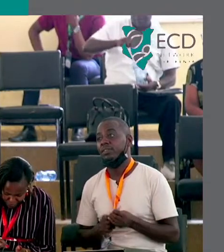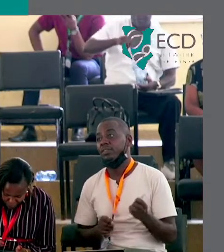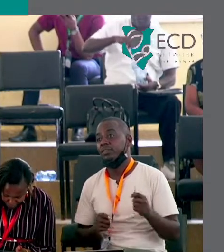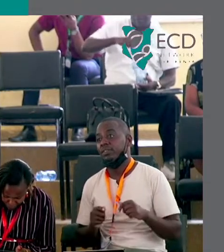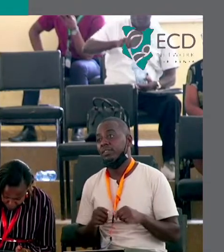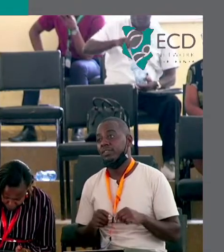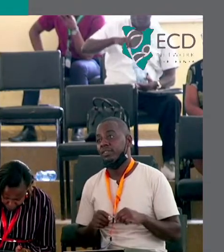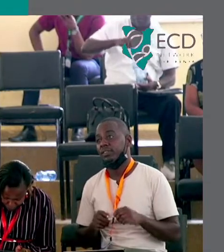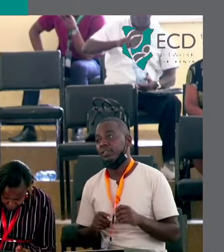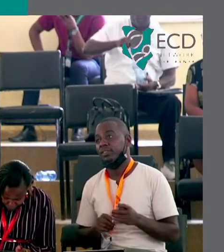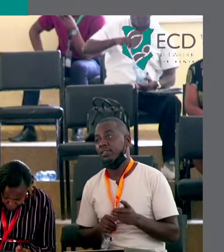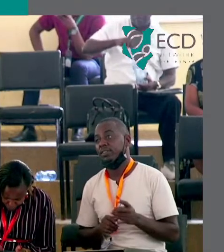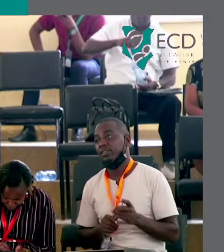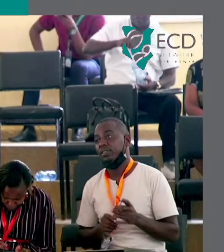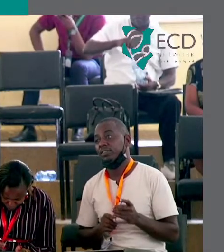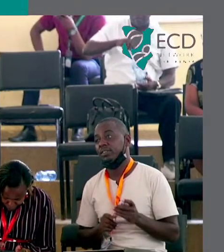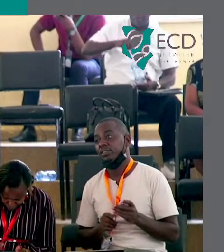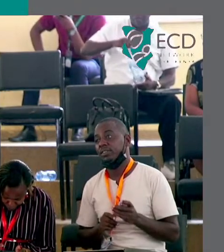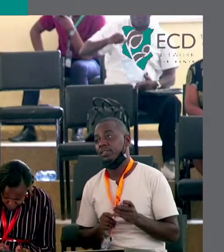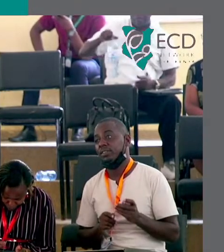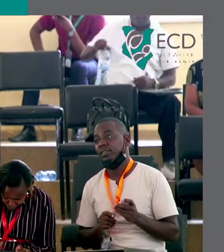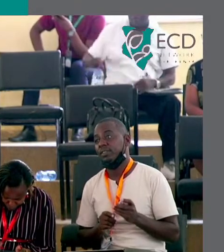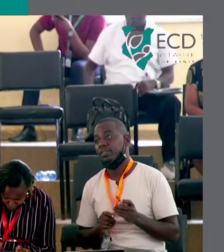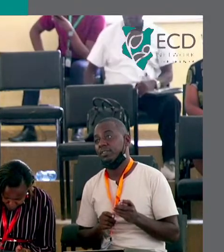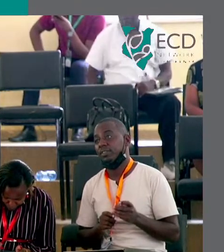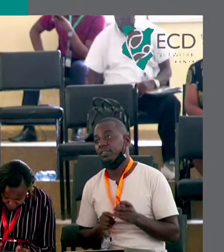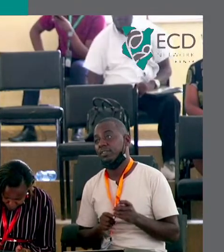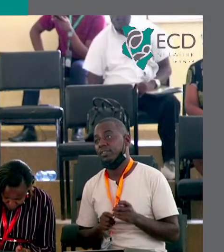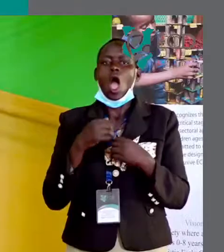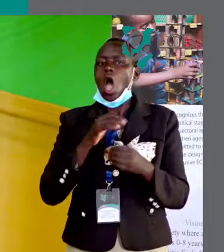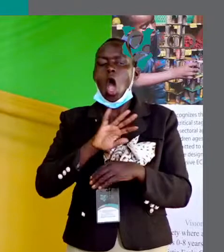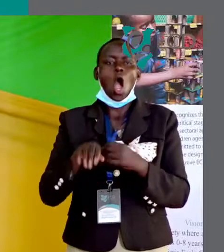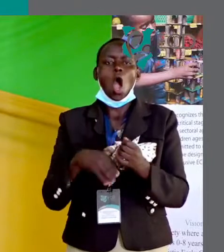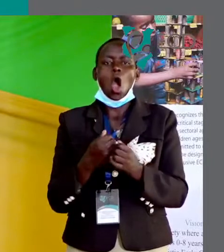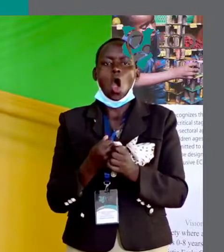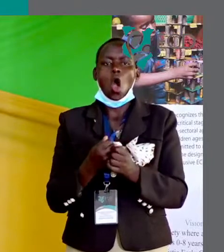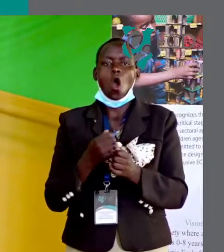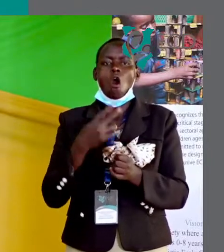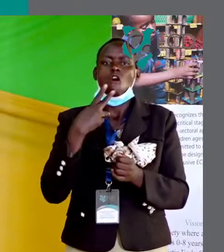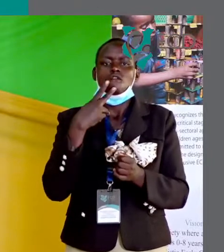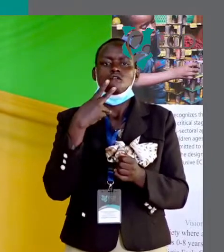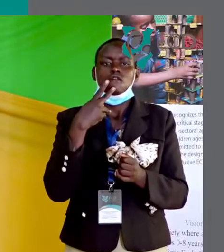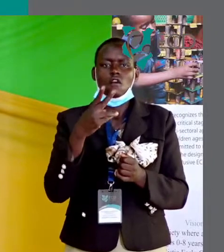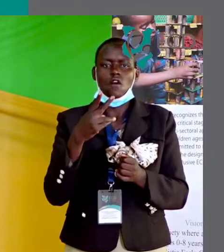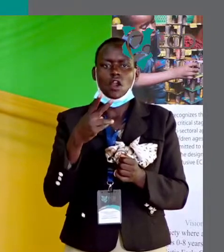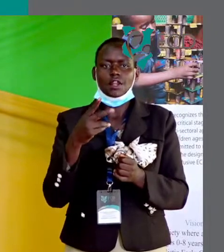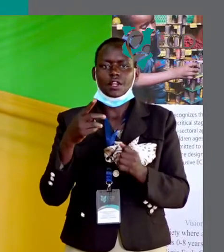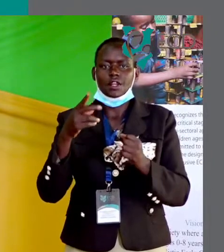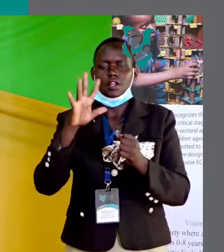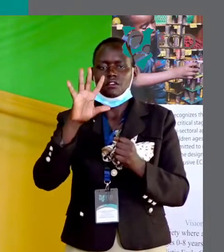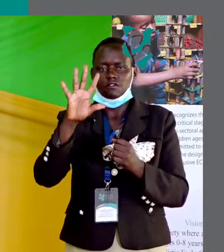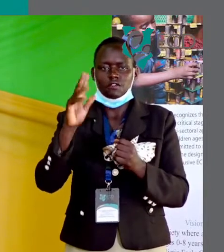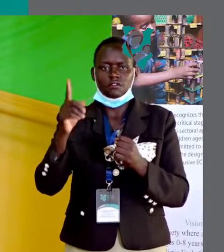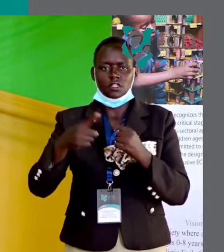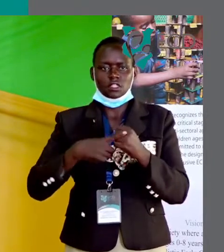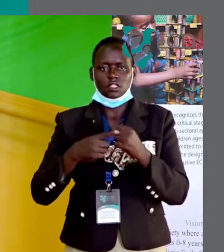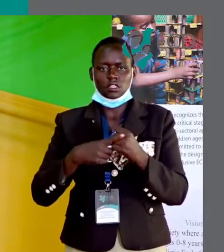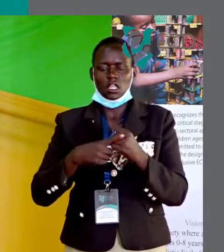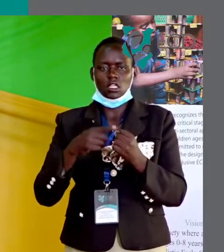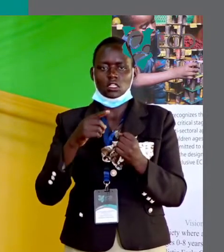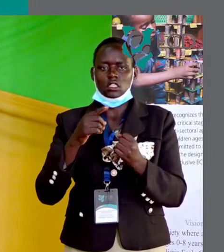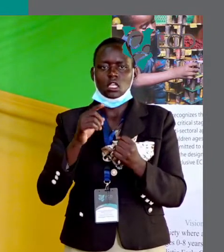In Busia County, we have a total of 456 ECDE centers with